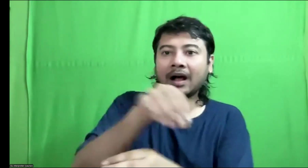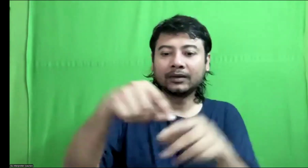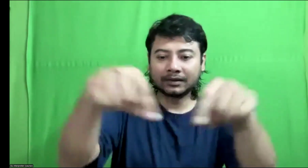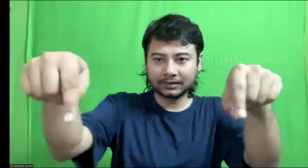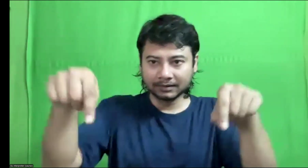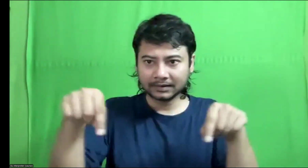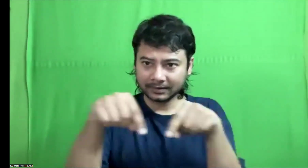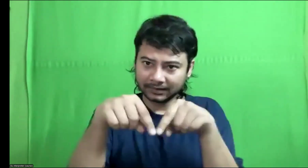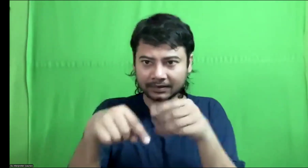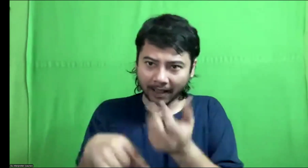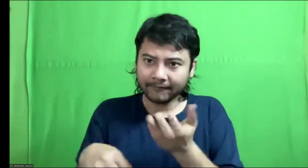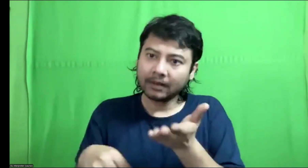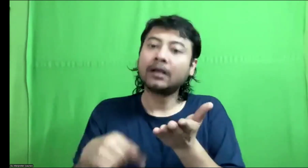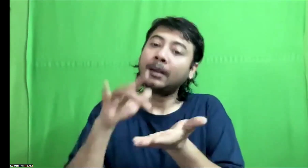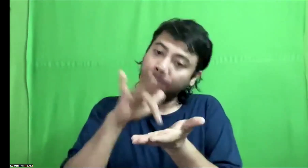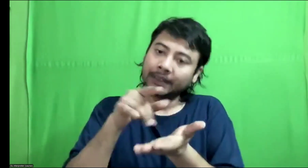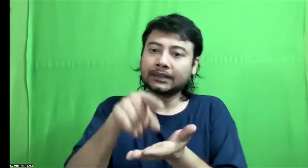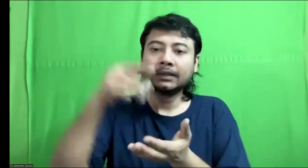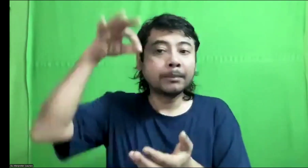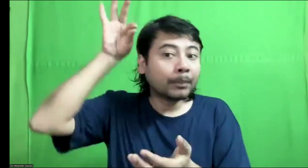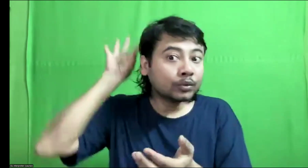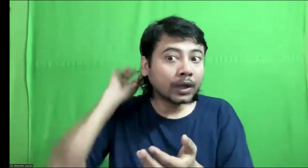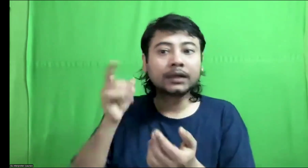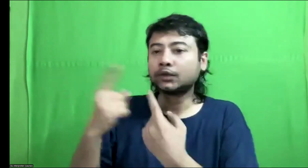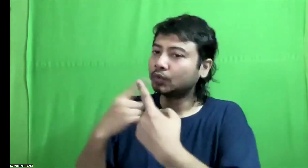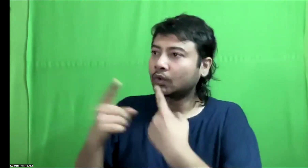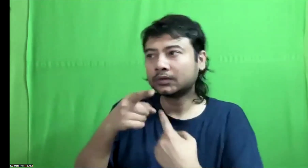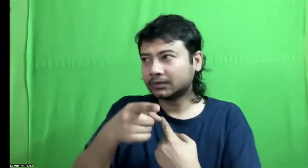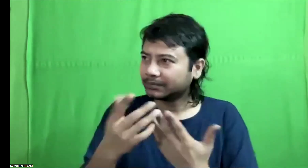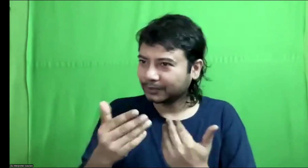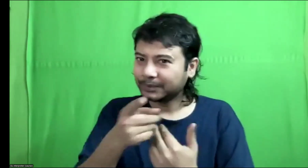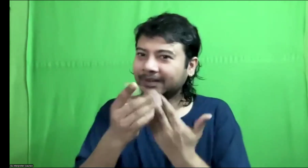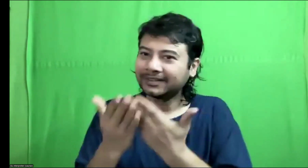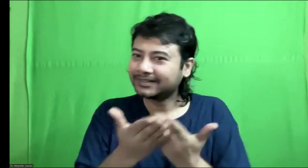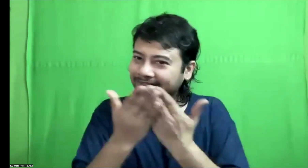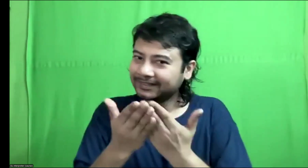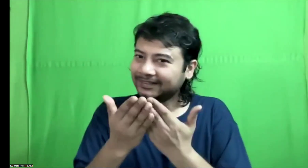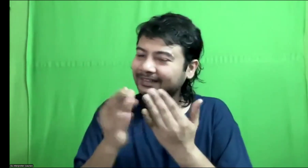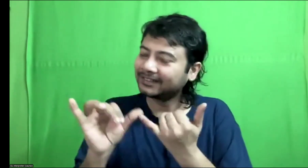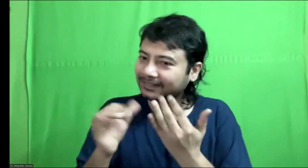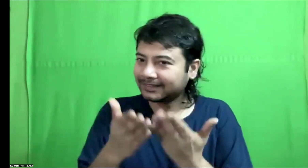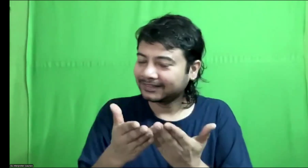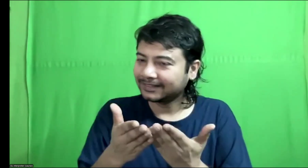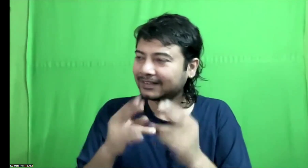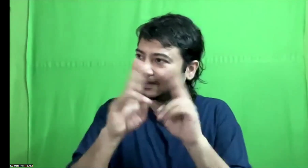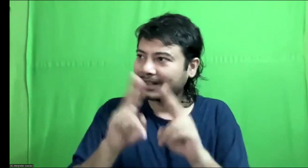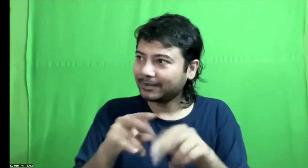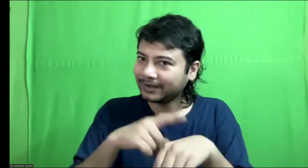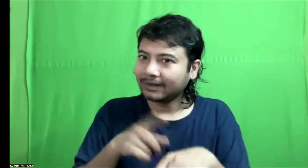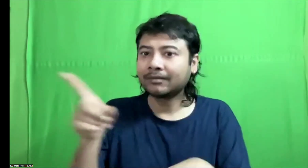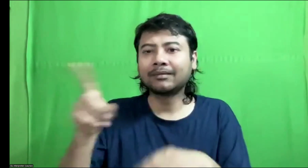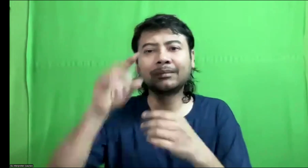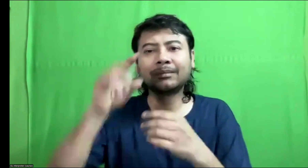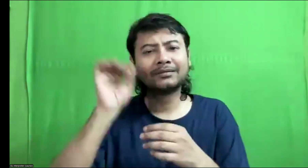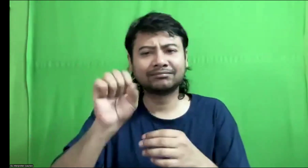garland and you keep the ready deepam. And now when the people are crossing in the street, everybody, you call them